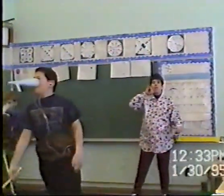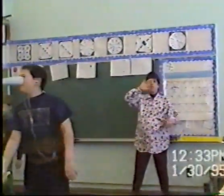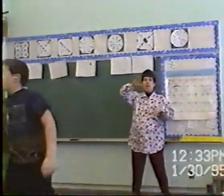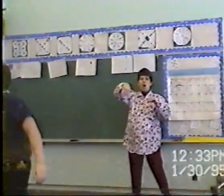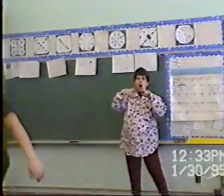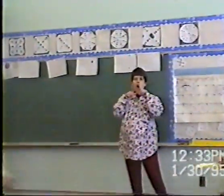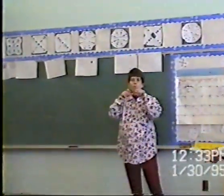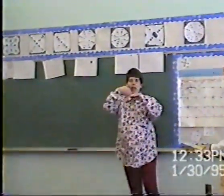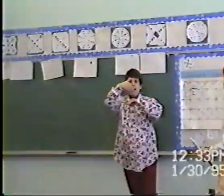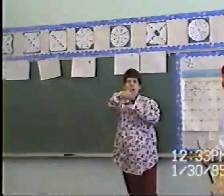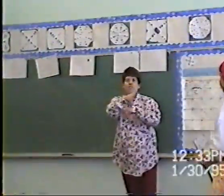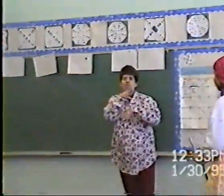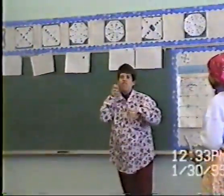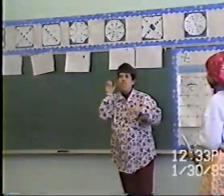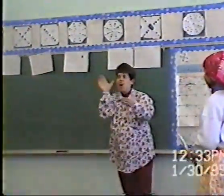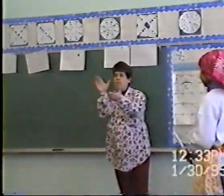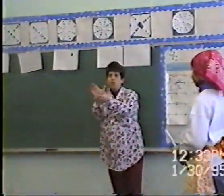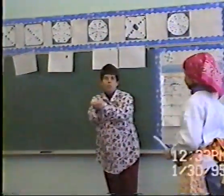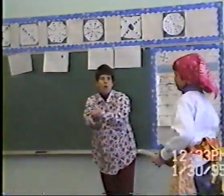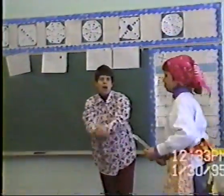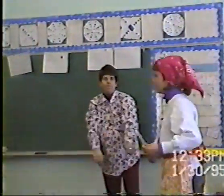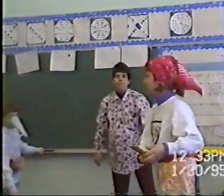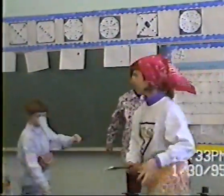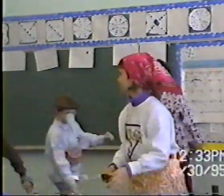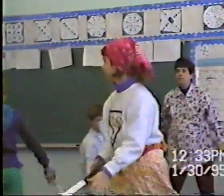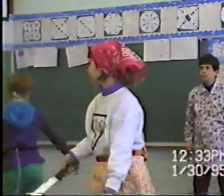They all ran after the farmer's wife.